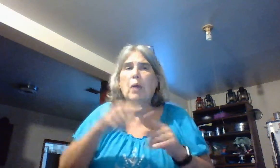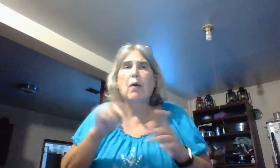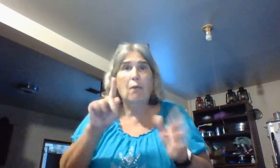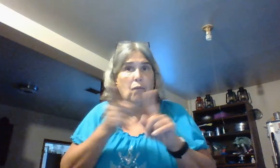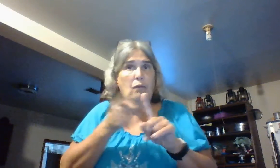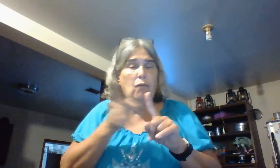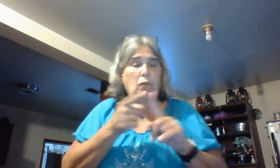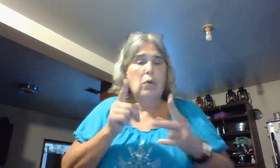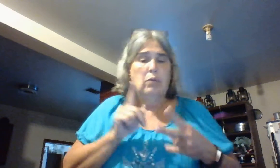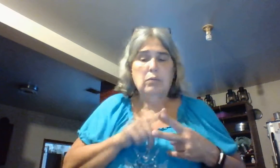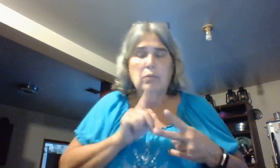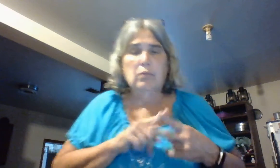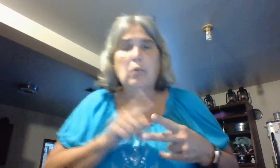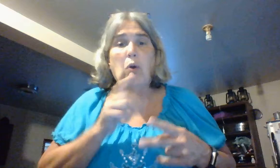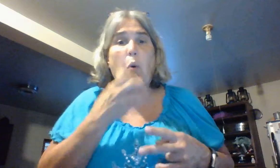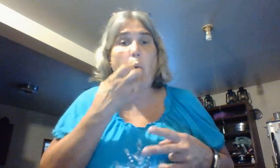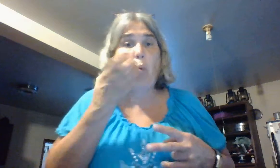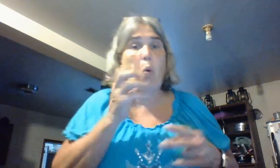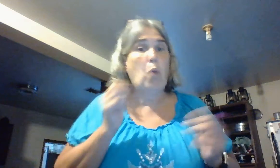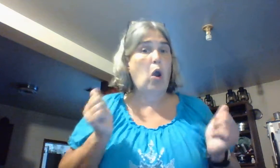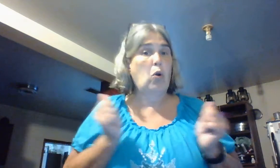this Pepsi is warm or cold? It's cold.